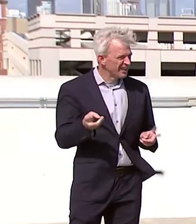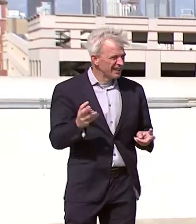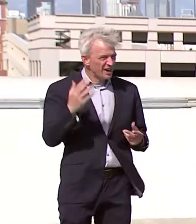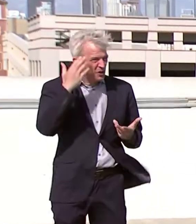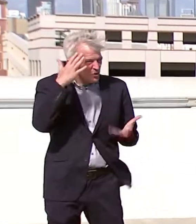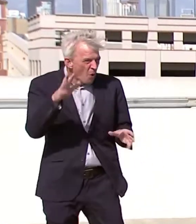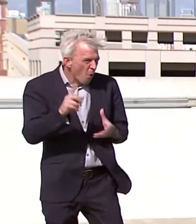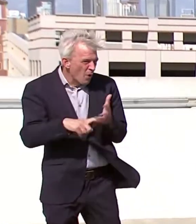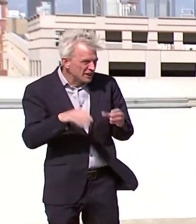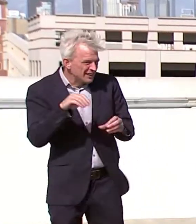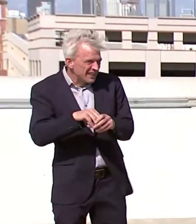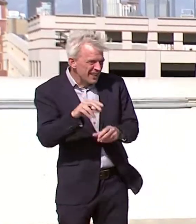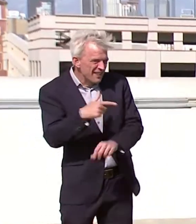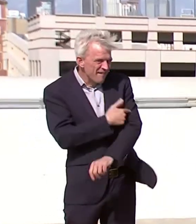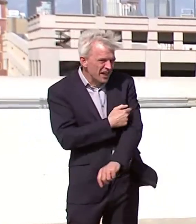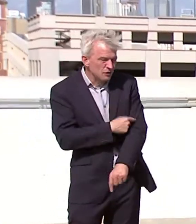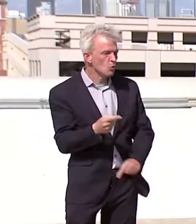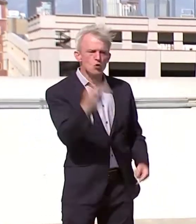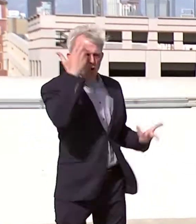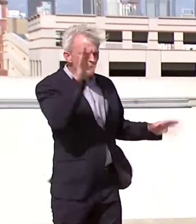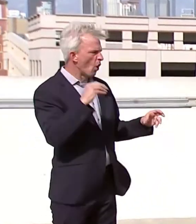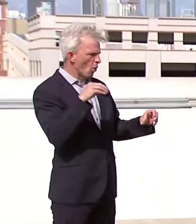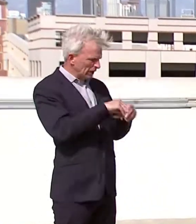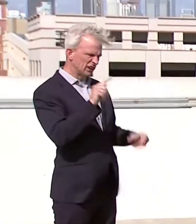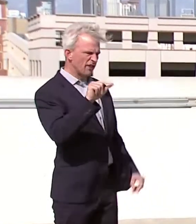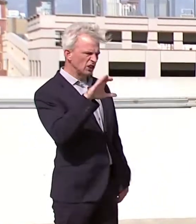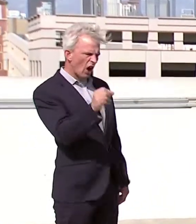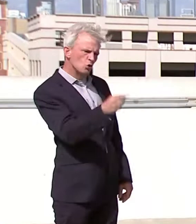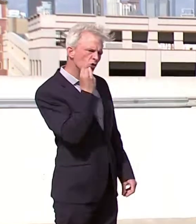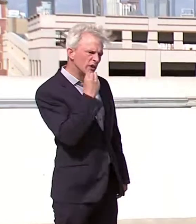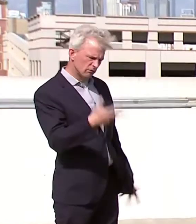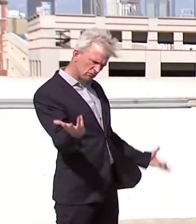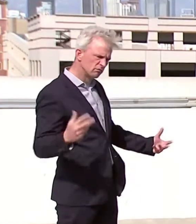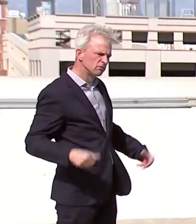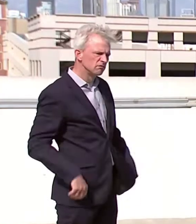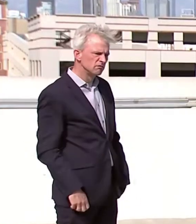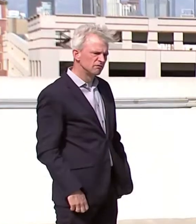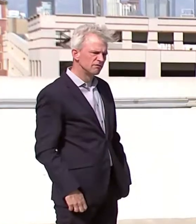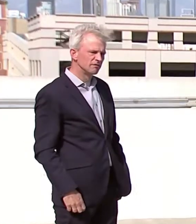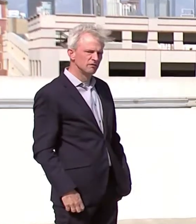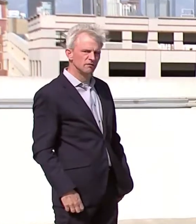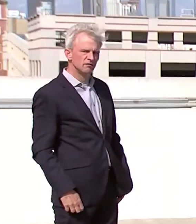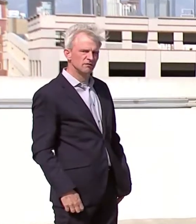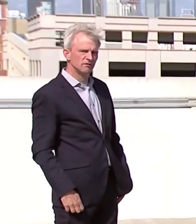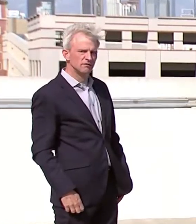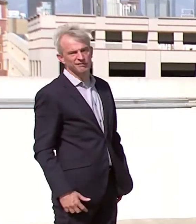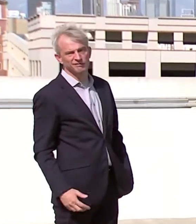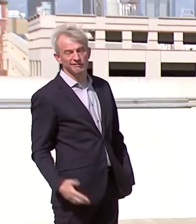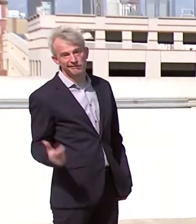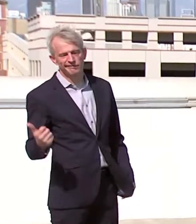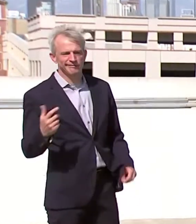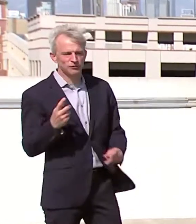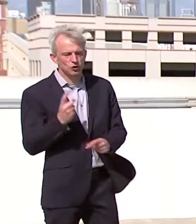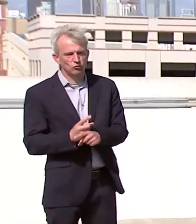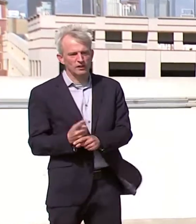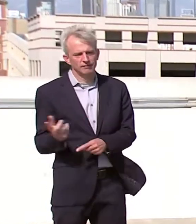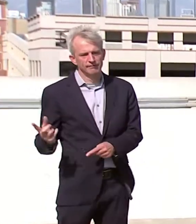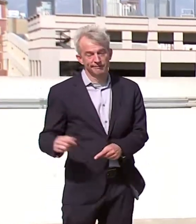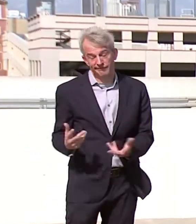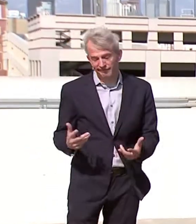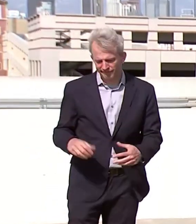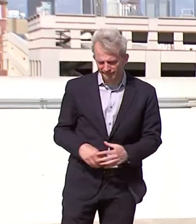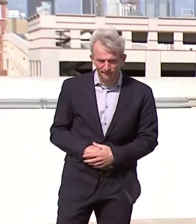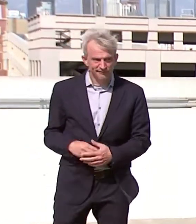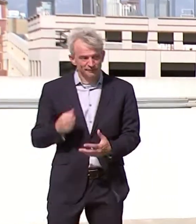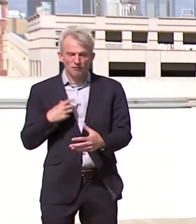what's in the vaccine. And she said, you don't know what's in that taco you eating. And so she's right. And